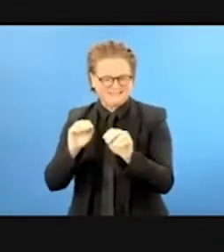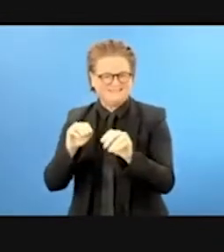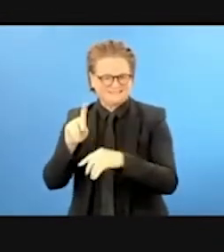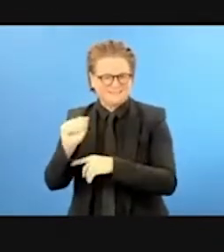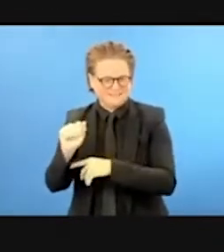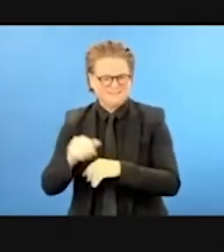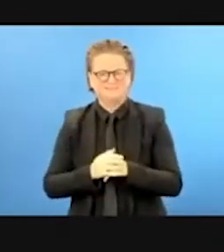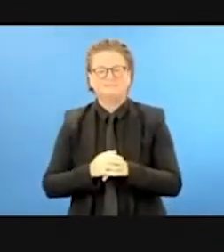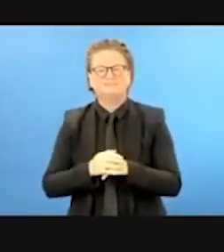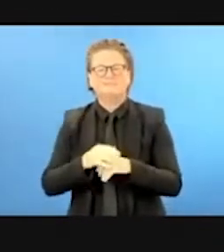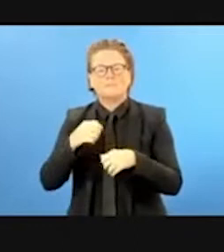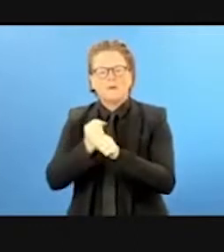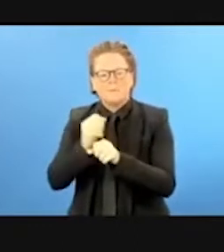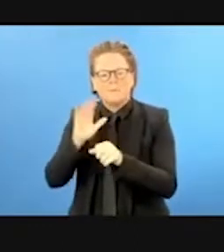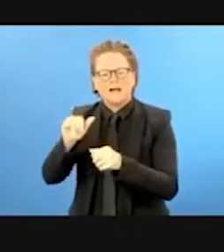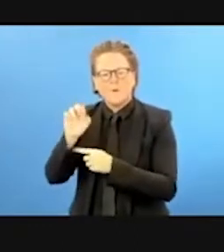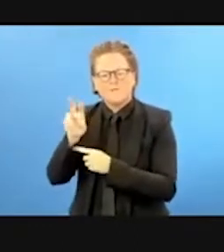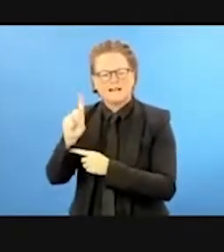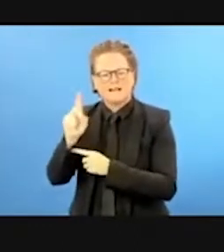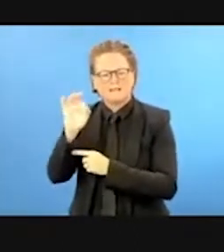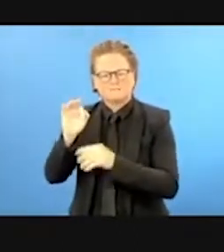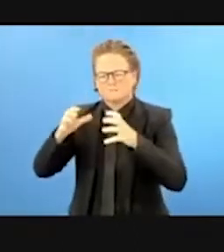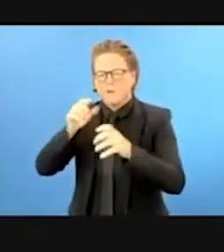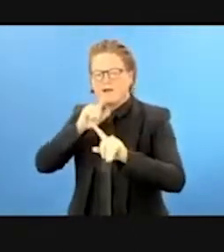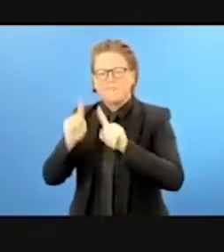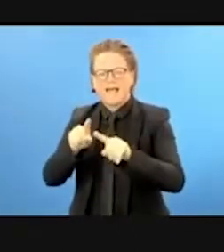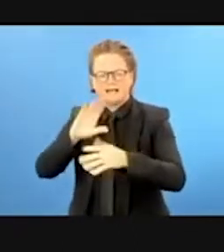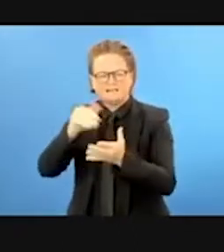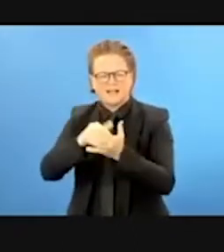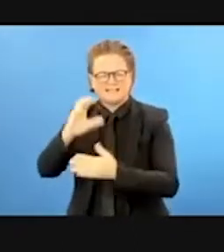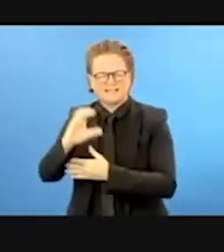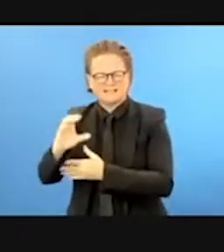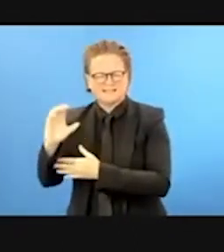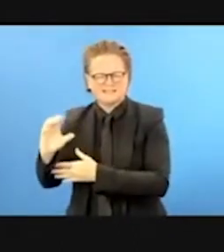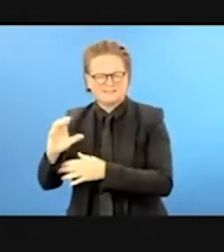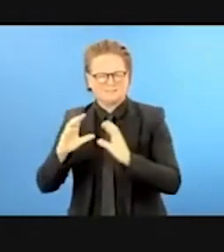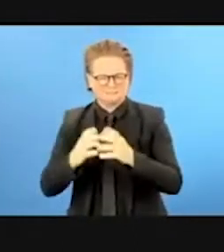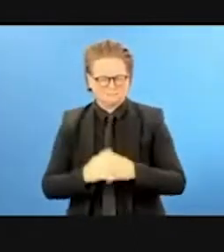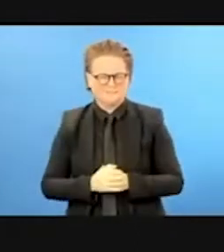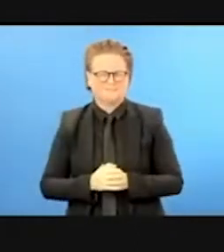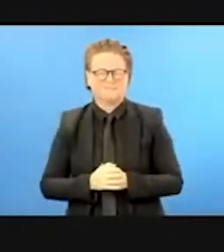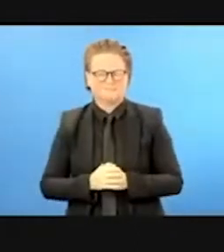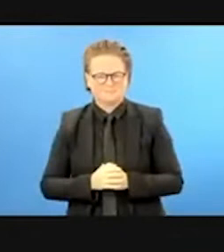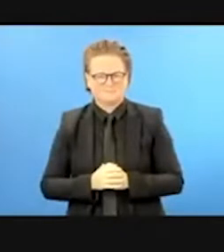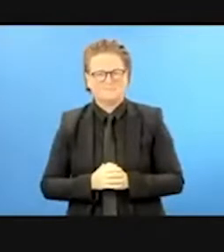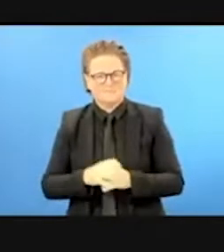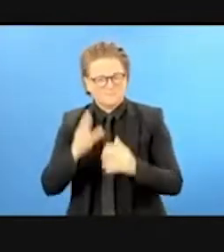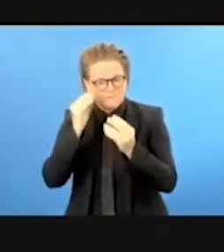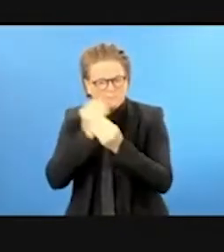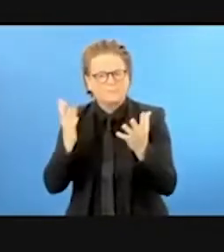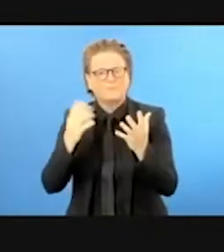Some housekeeping for today. Today's event is being recorded and being streamed live on Facebook.